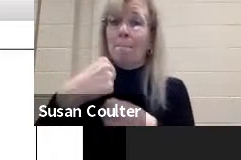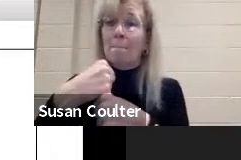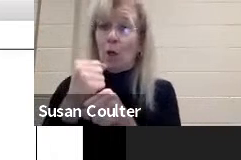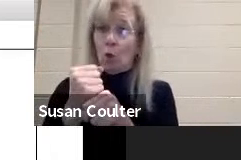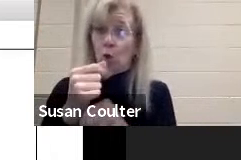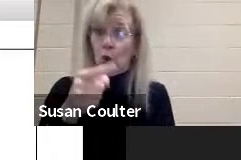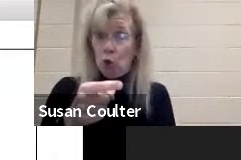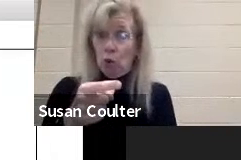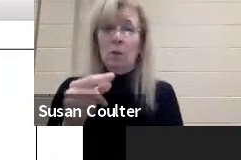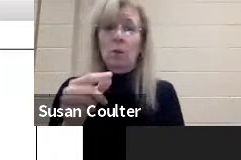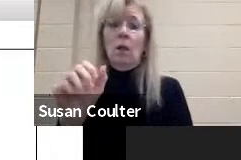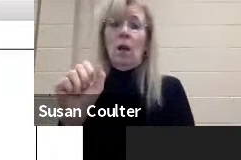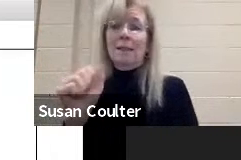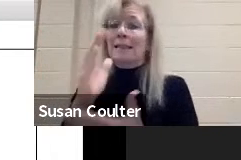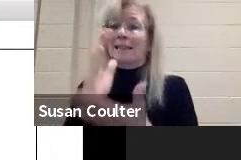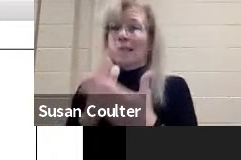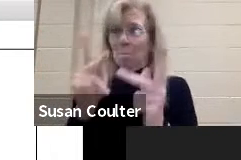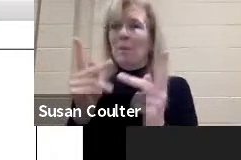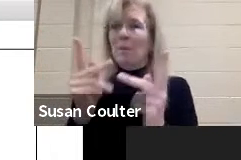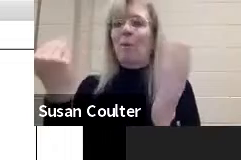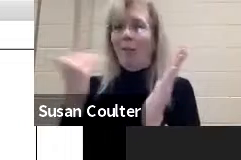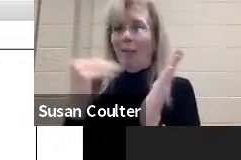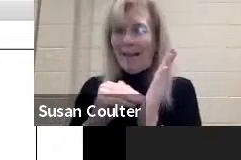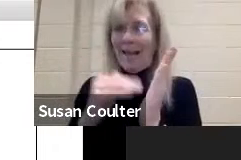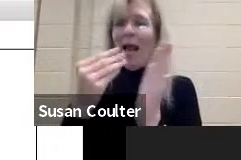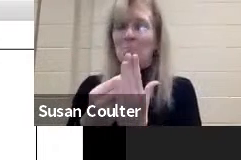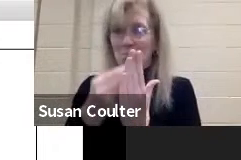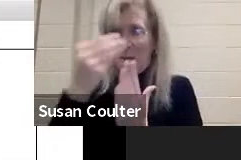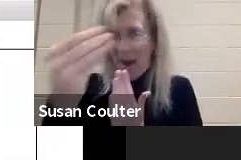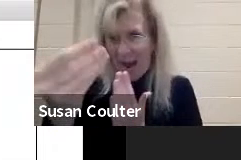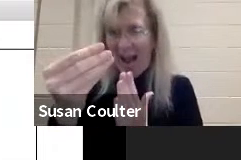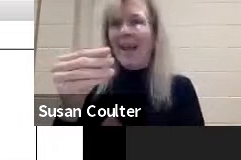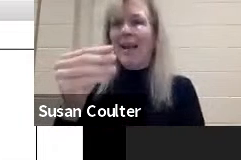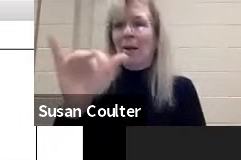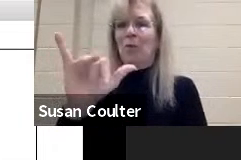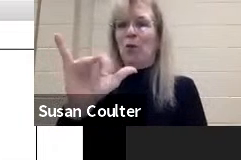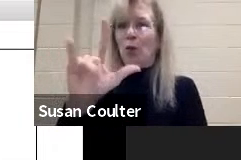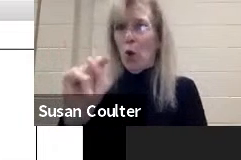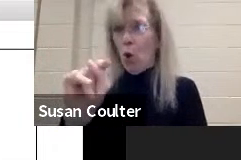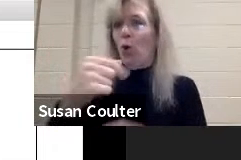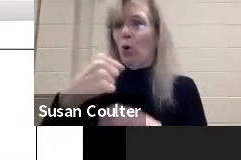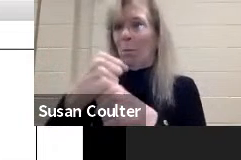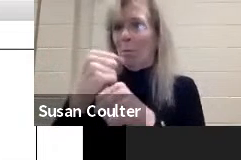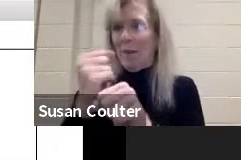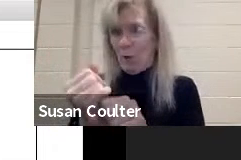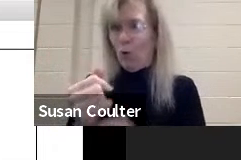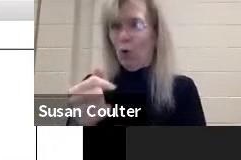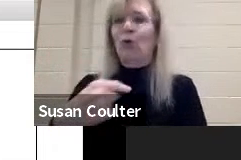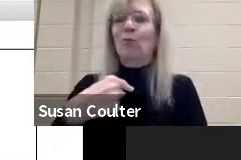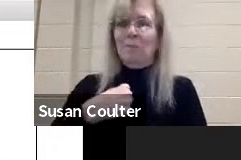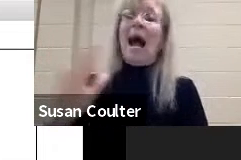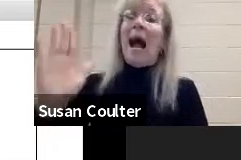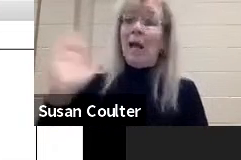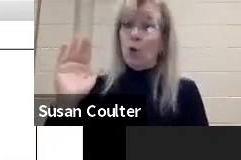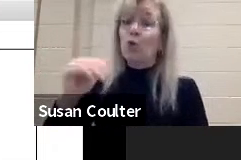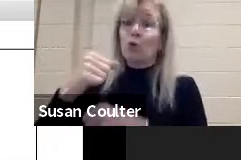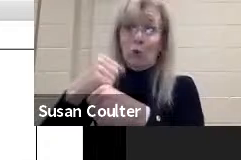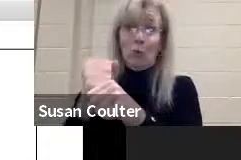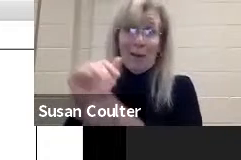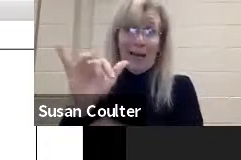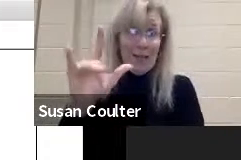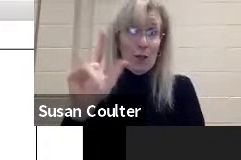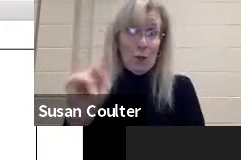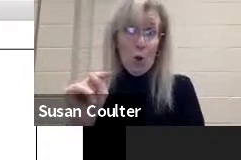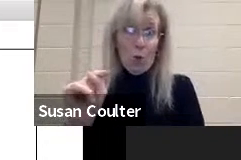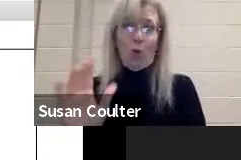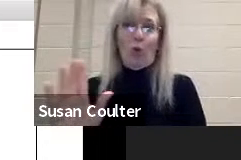Yogurt maker. Some people again buy yogurt maker. I used